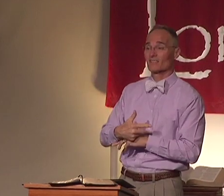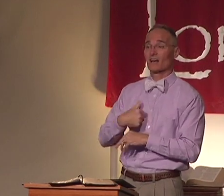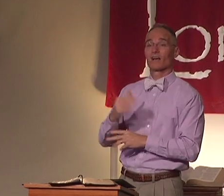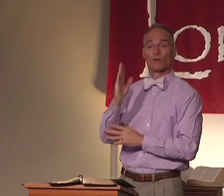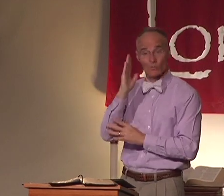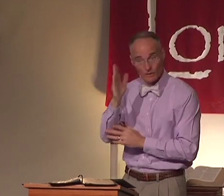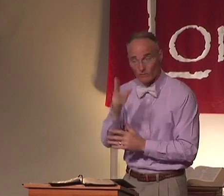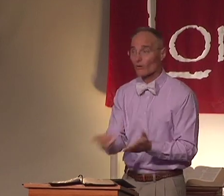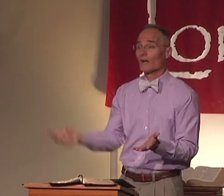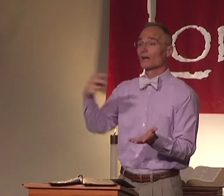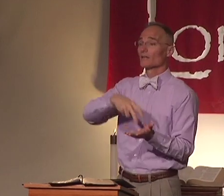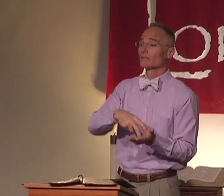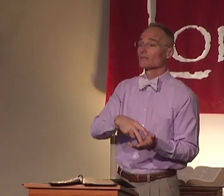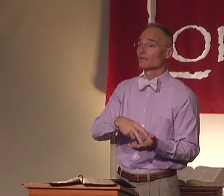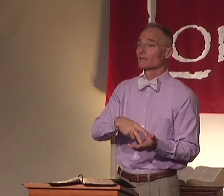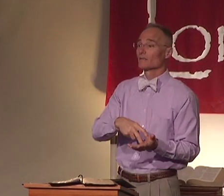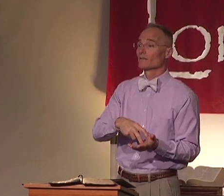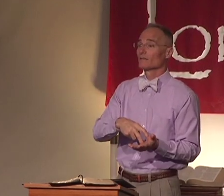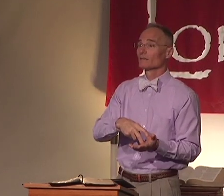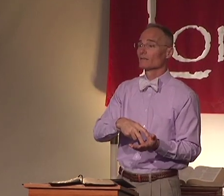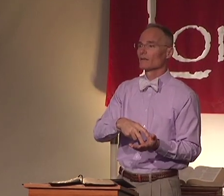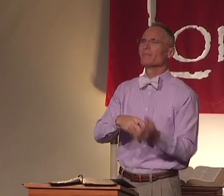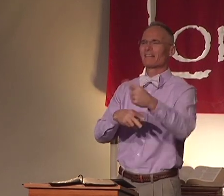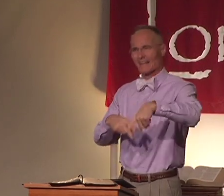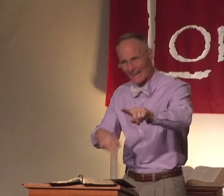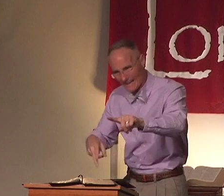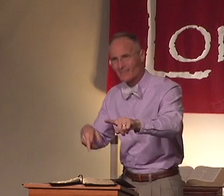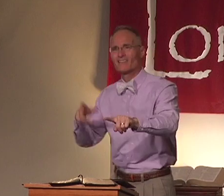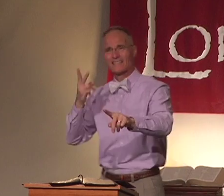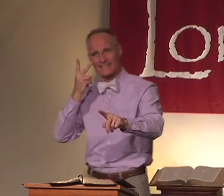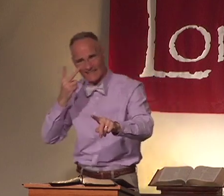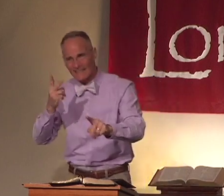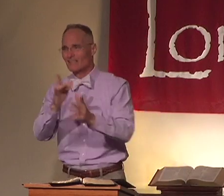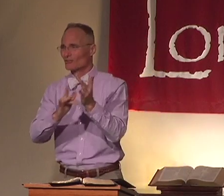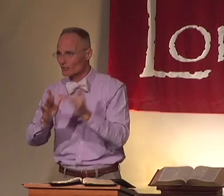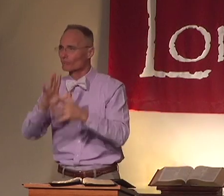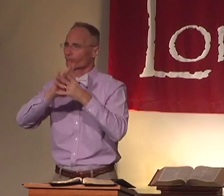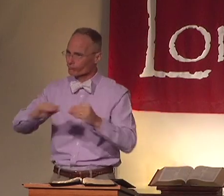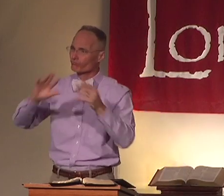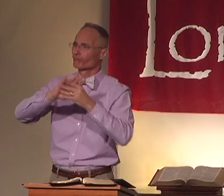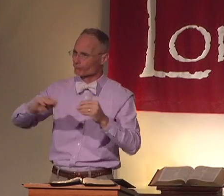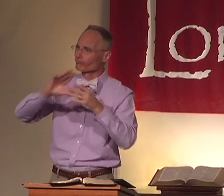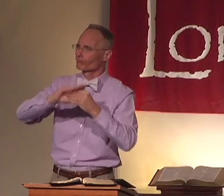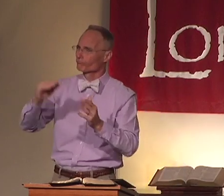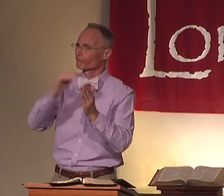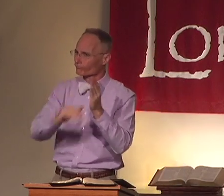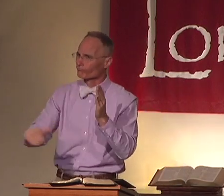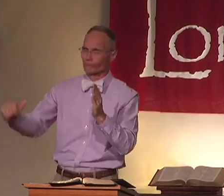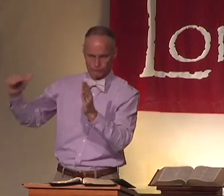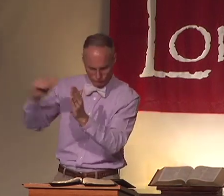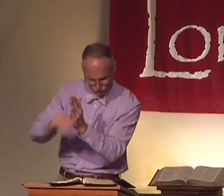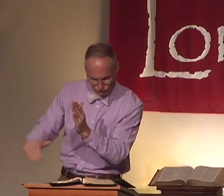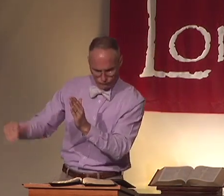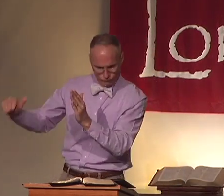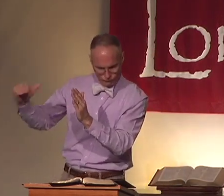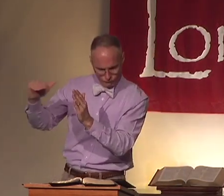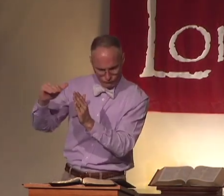3 days, I will rise. And they had seen Jesus tell this story over and over.